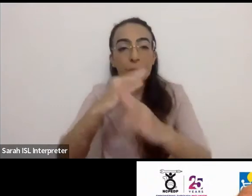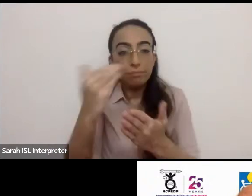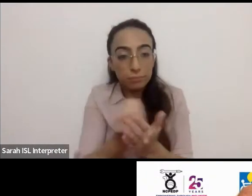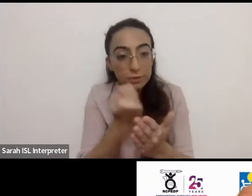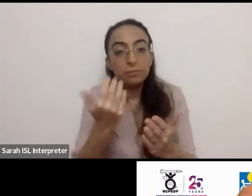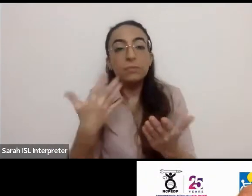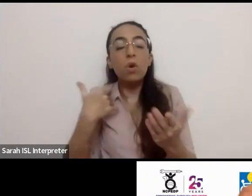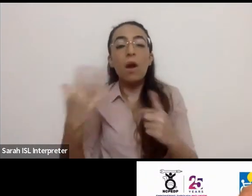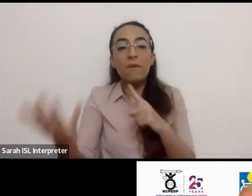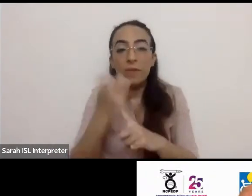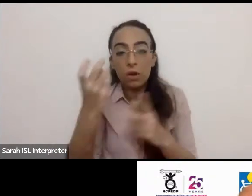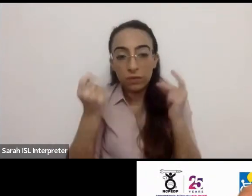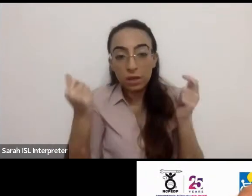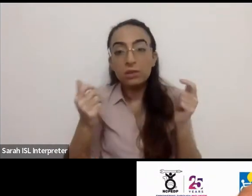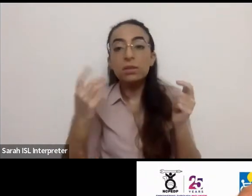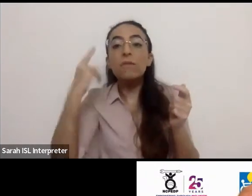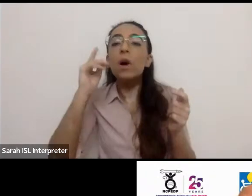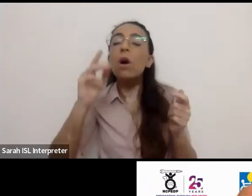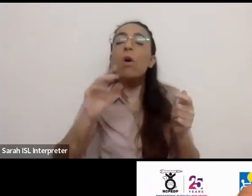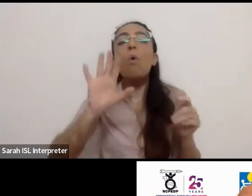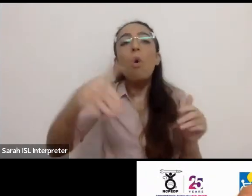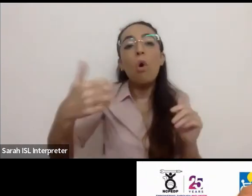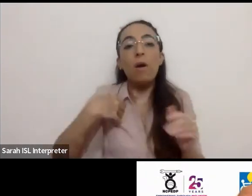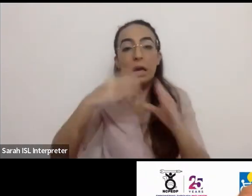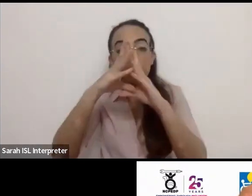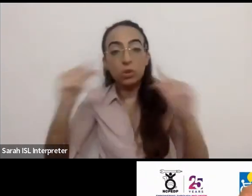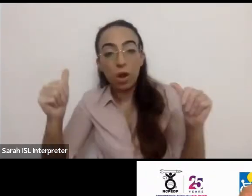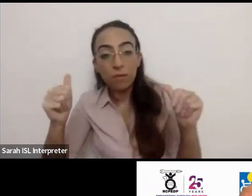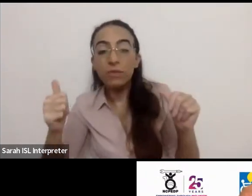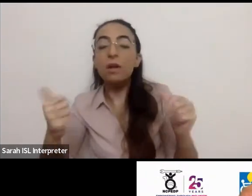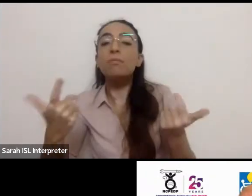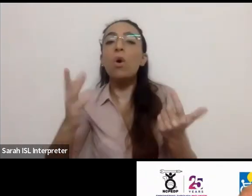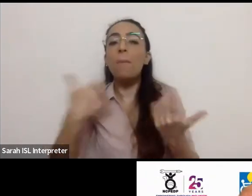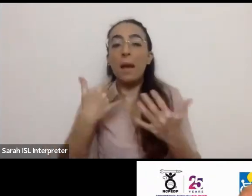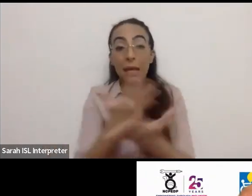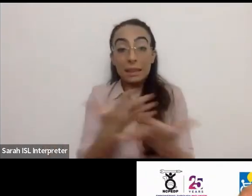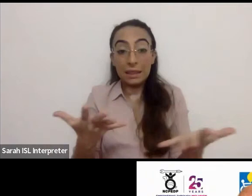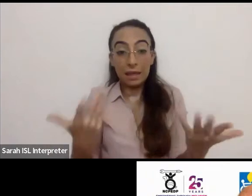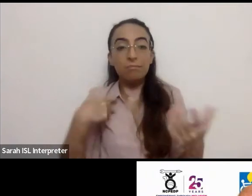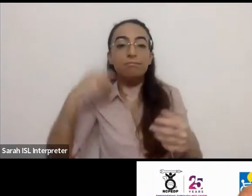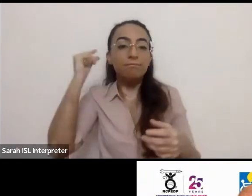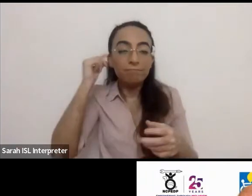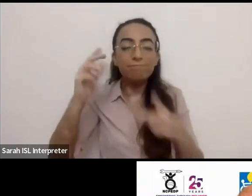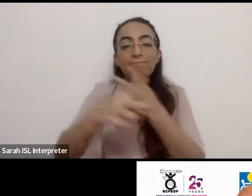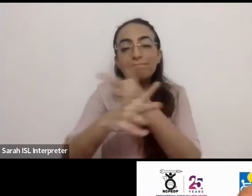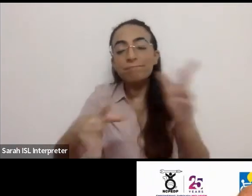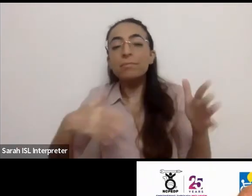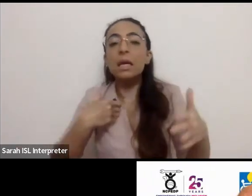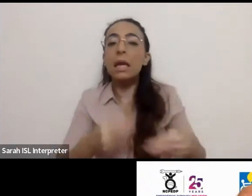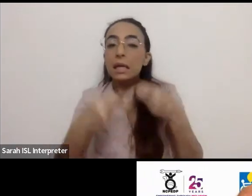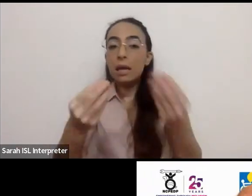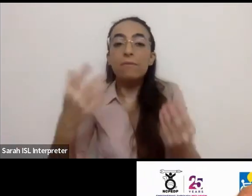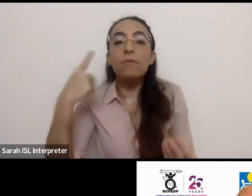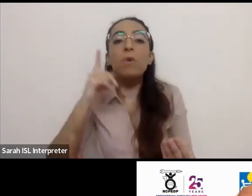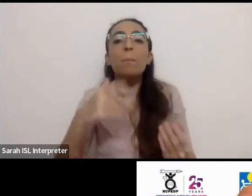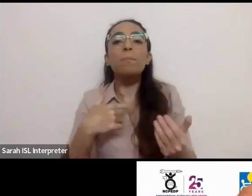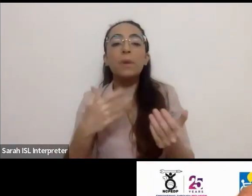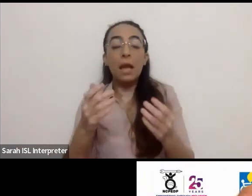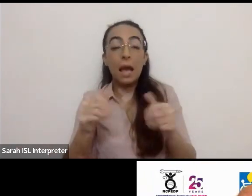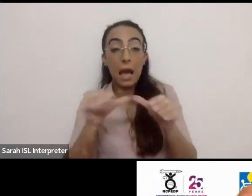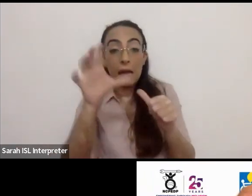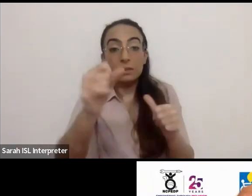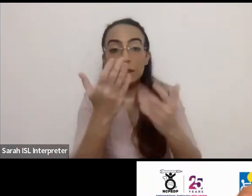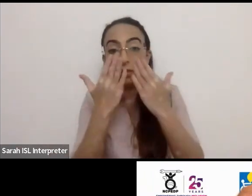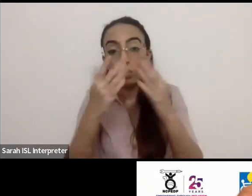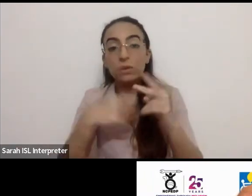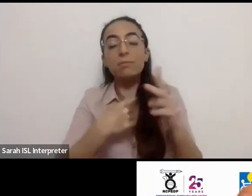early intervention, sort of solving the problem, aids and appliances, entitlements, access to education, those kinds of things, even